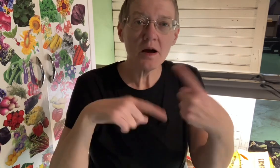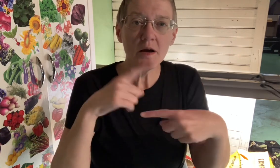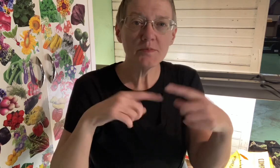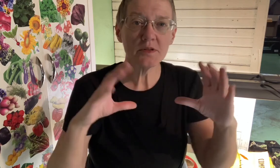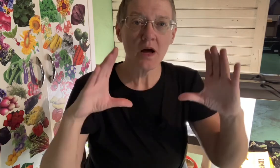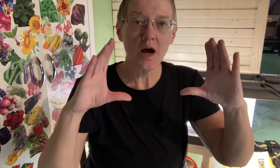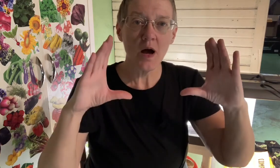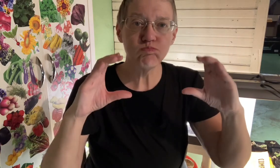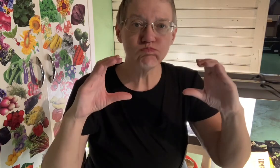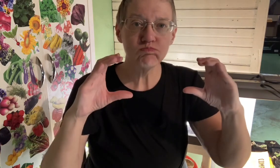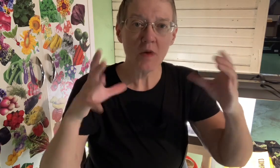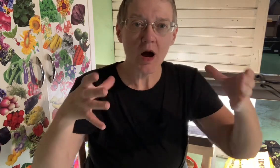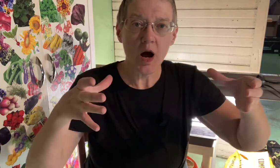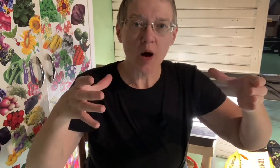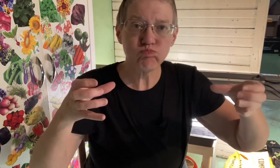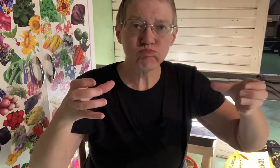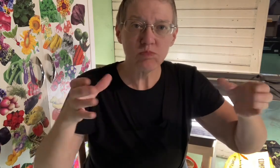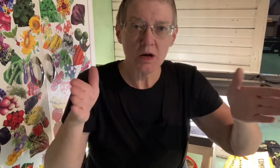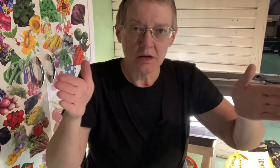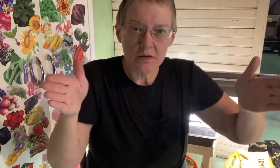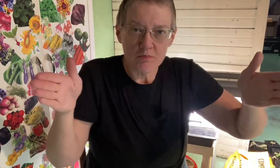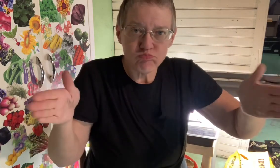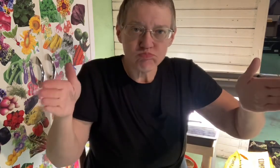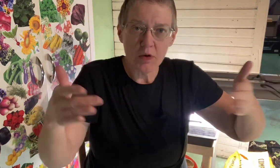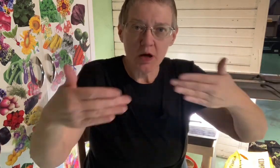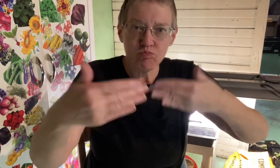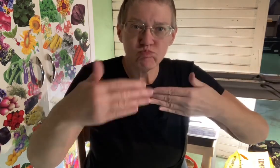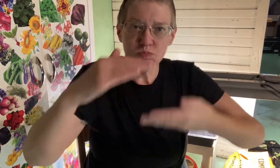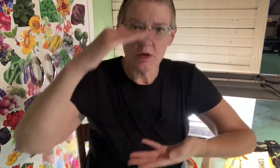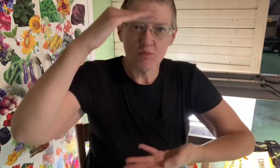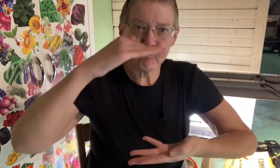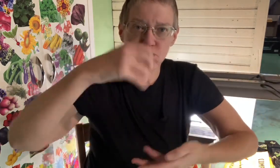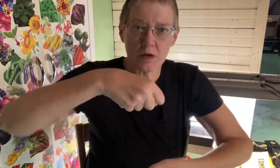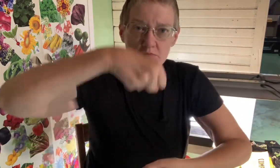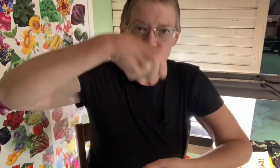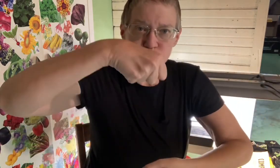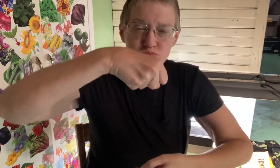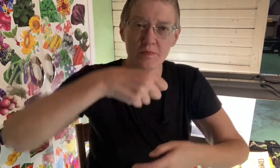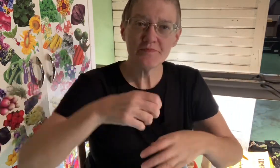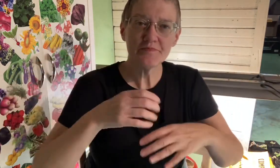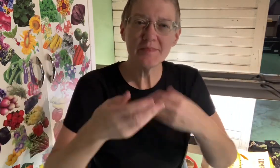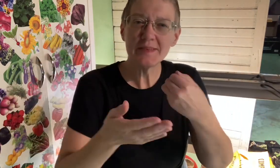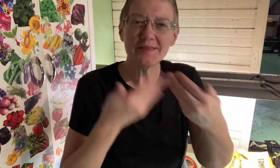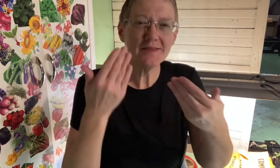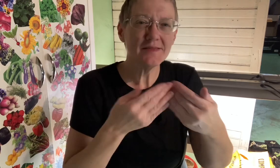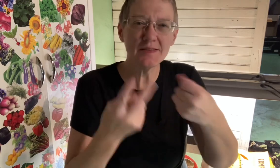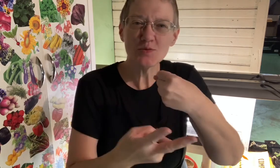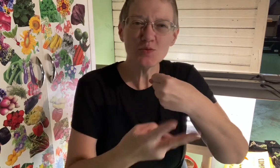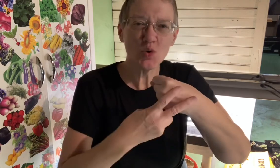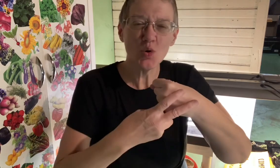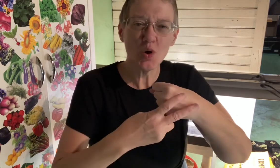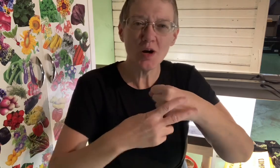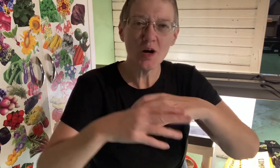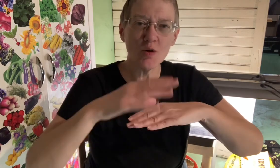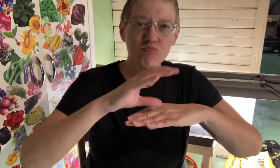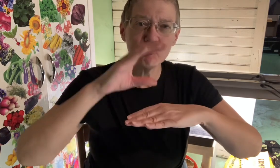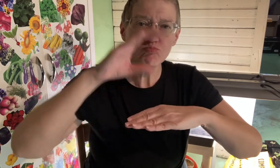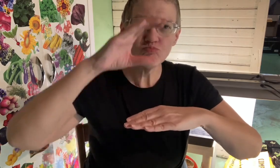I like that they come compacted. They're rectangular, they have a handle, and they stack well.